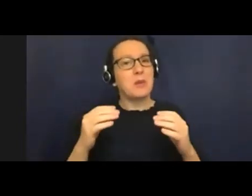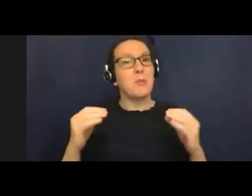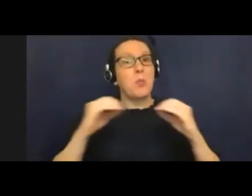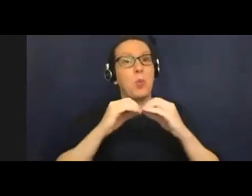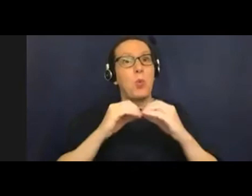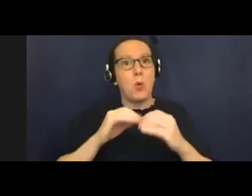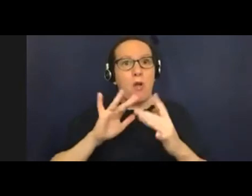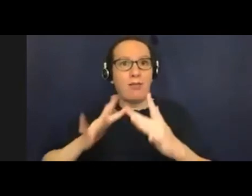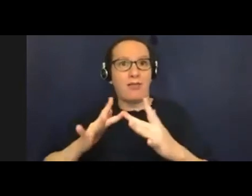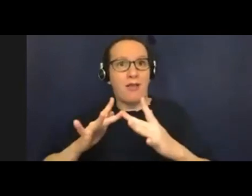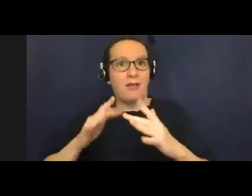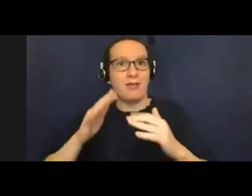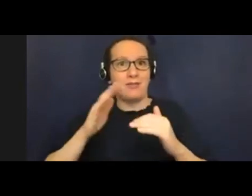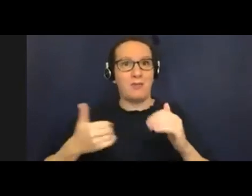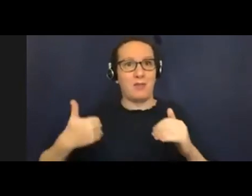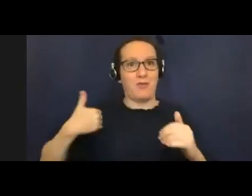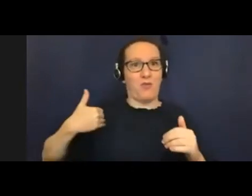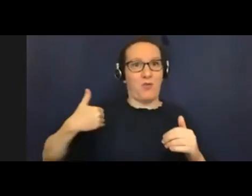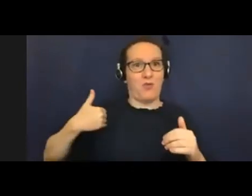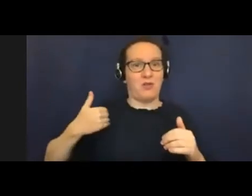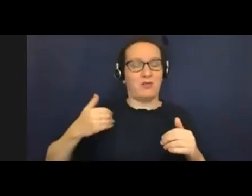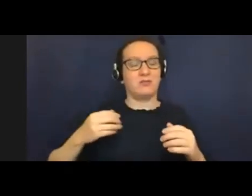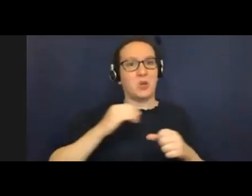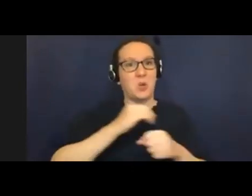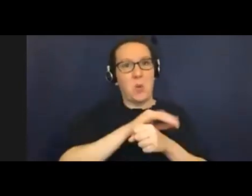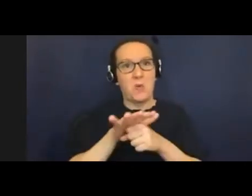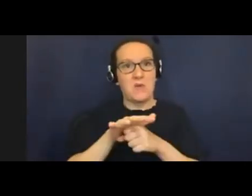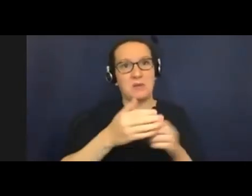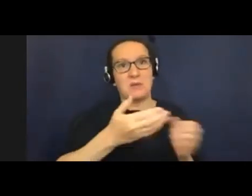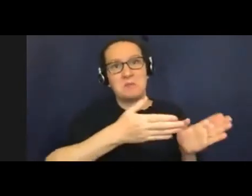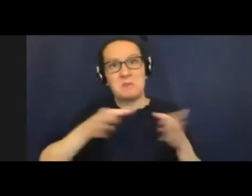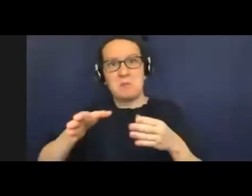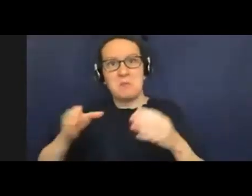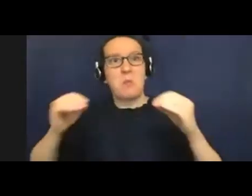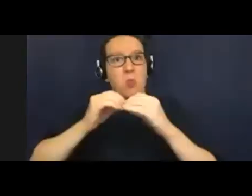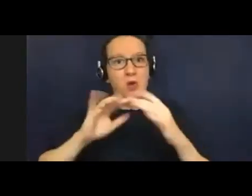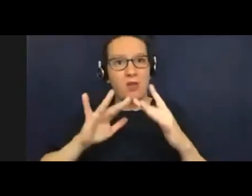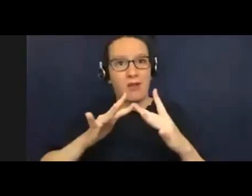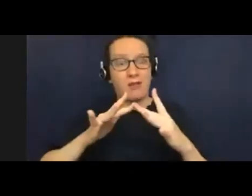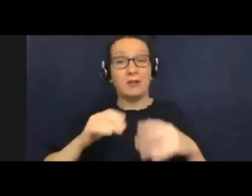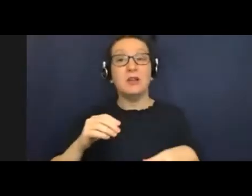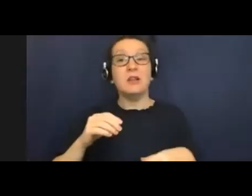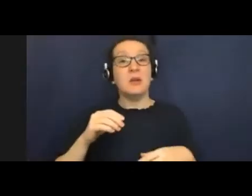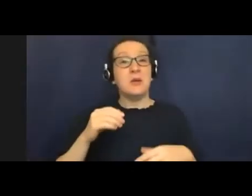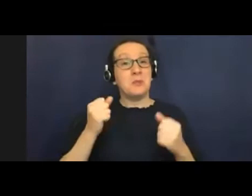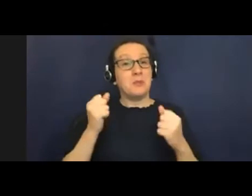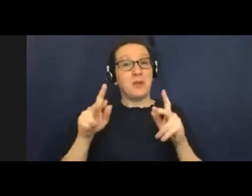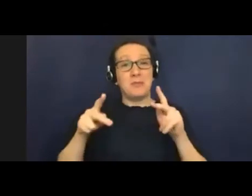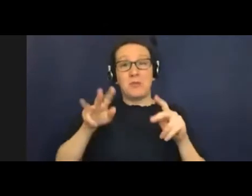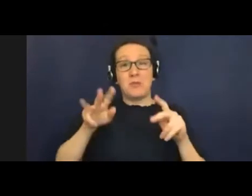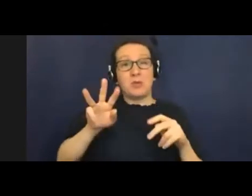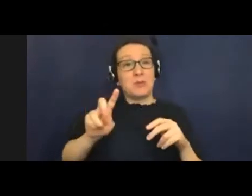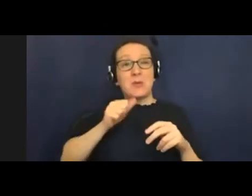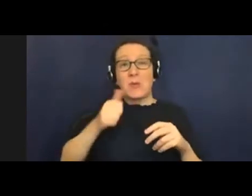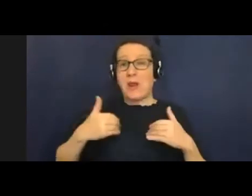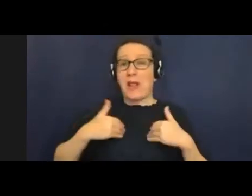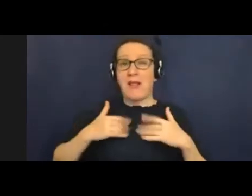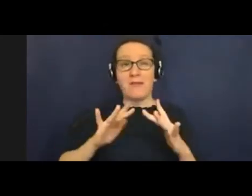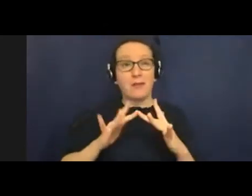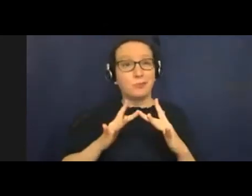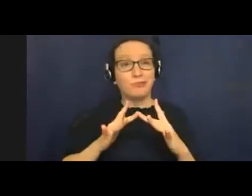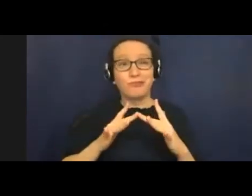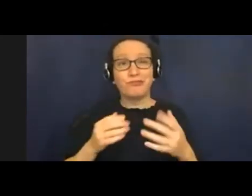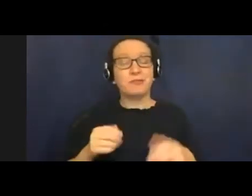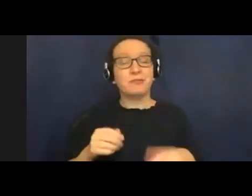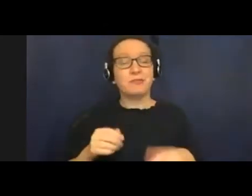disabilities have access to internet at their home, for example, so they can't engage in webinars like this one, or get out the vote initiatives that might be on